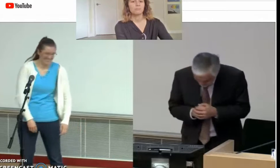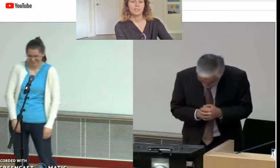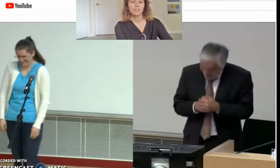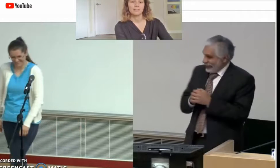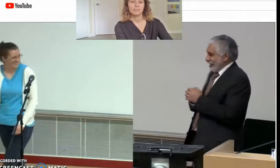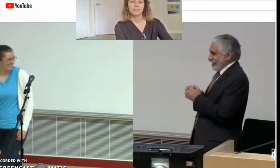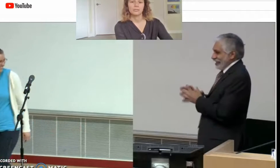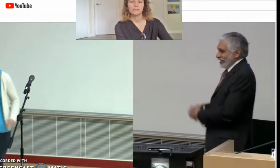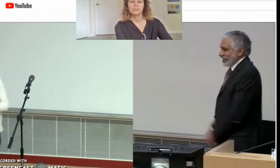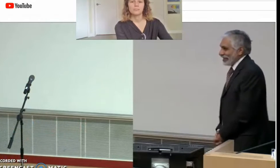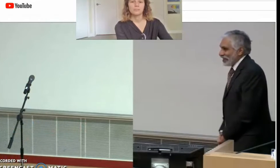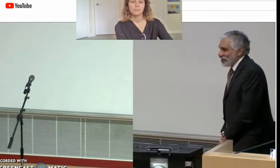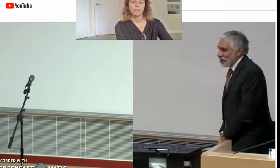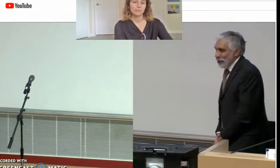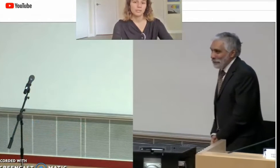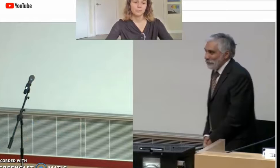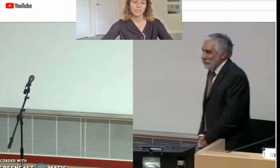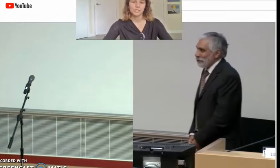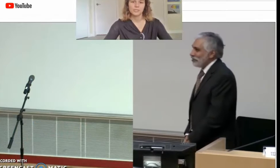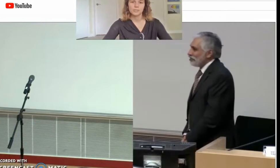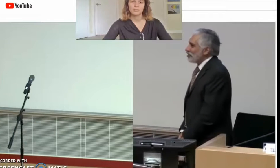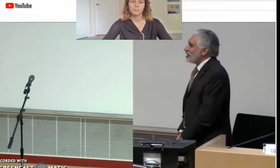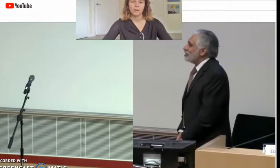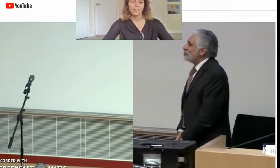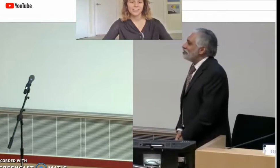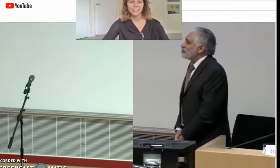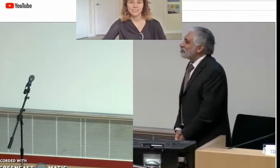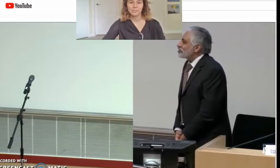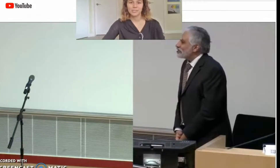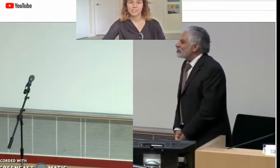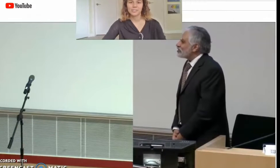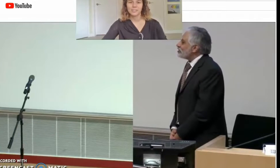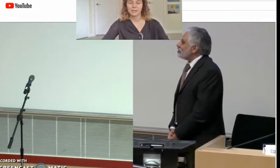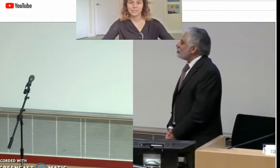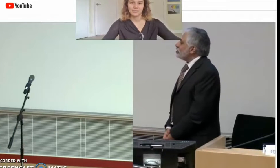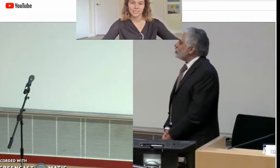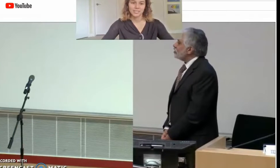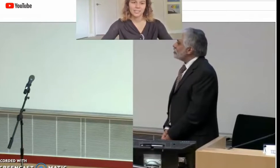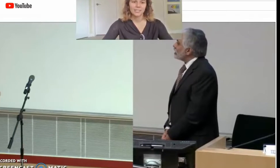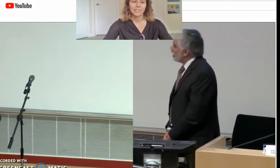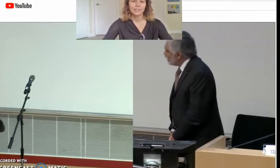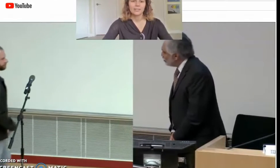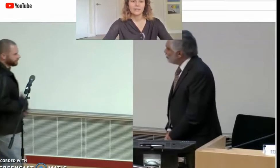their language struggles, language deprivation syndrome. All right, thank you so much. Absolutely.